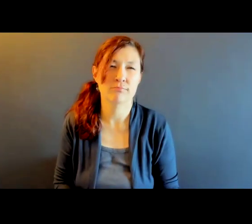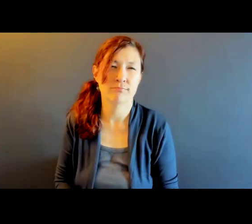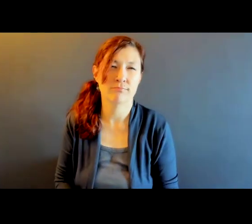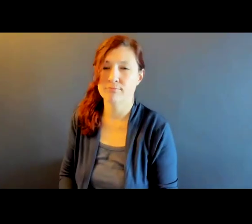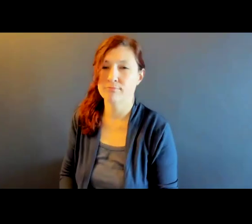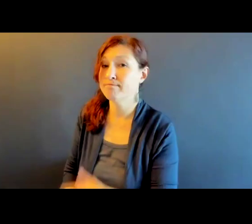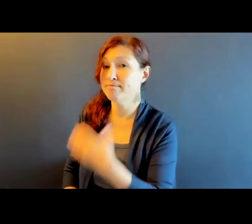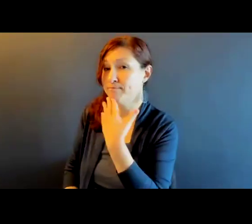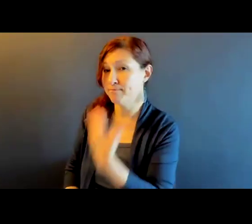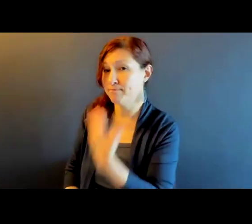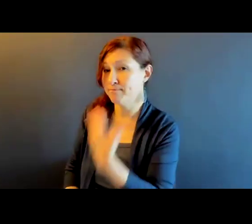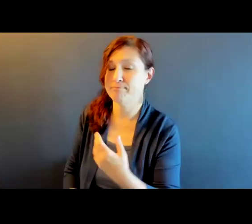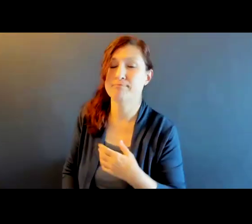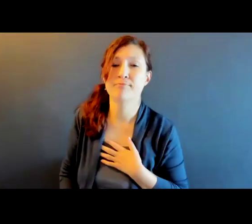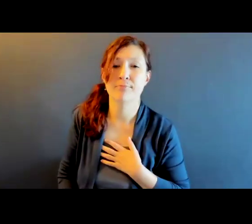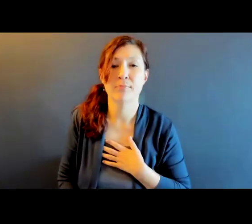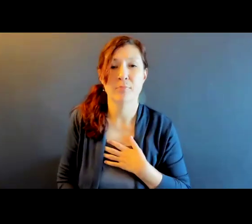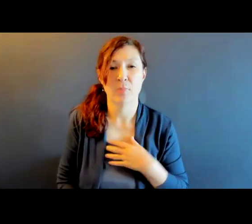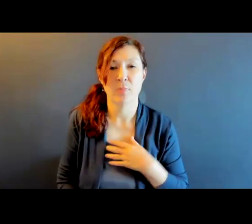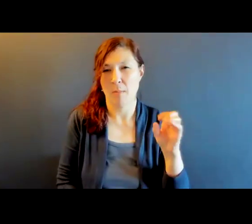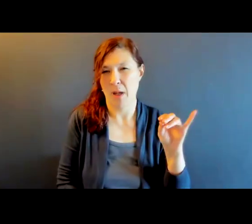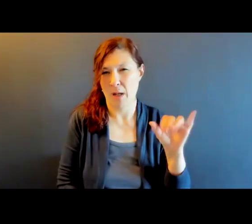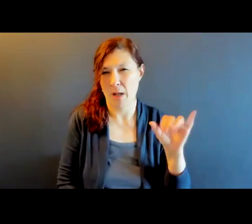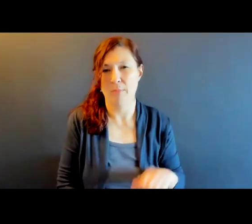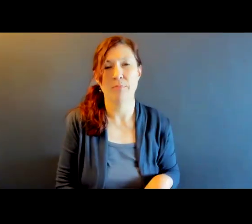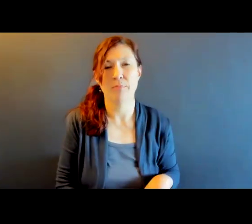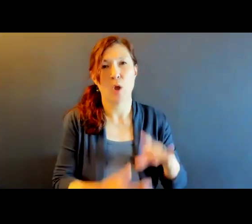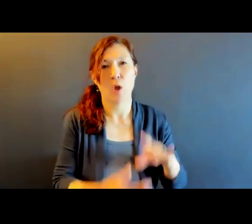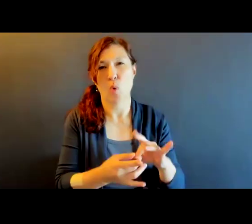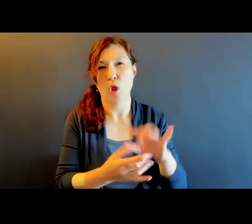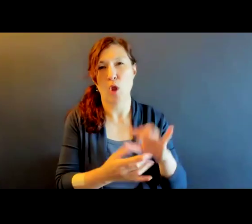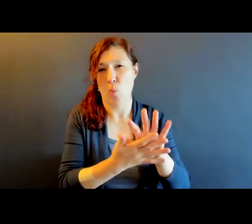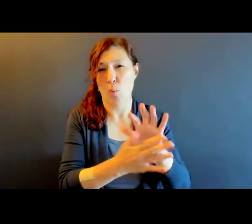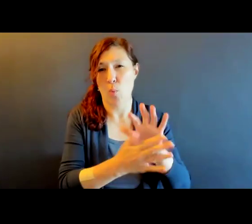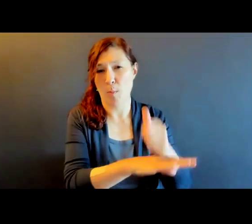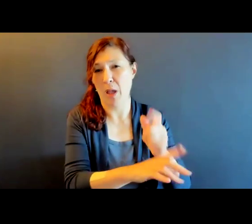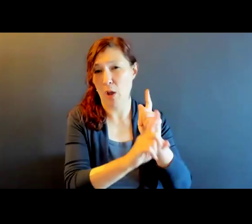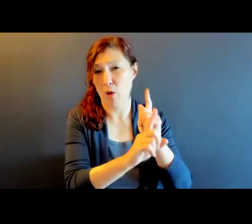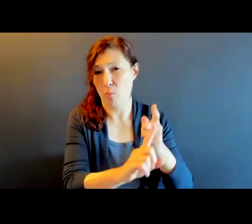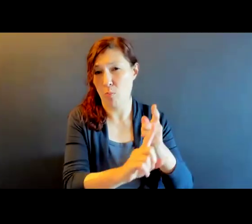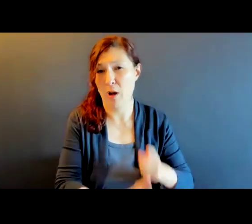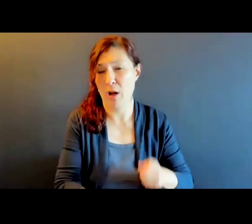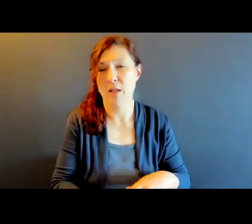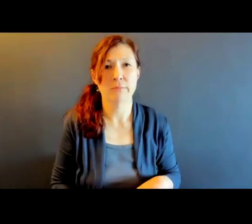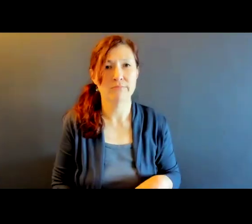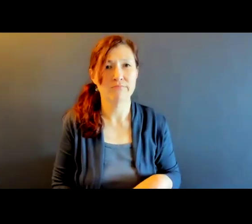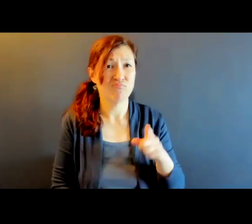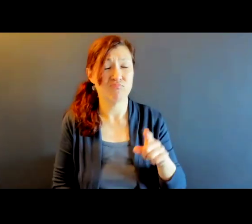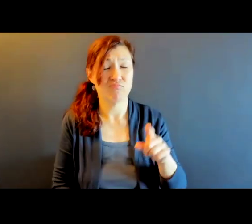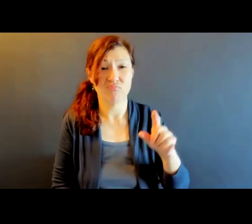Thank you, Dr. Rose. So relative to the school-based points, these are some of the themes that we have heard thus